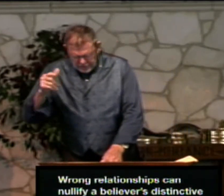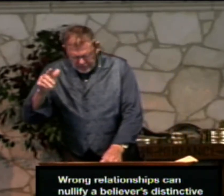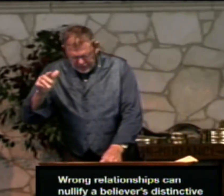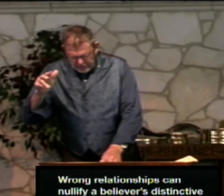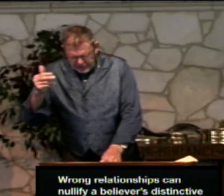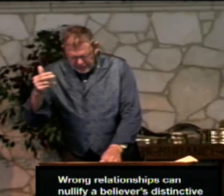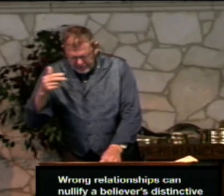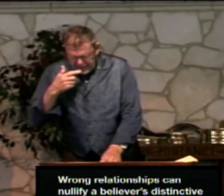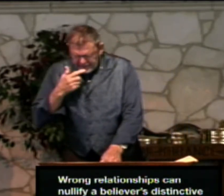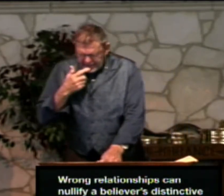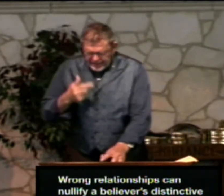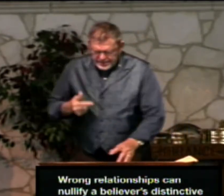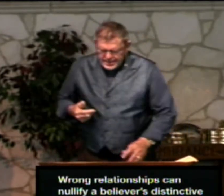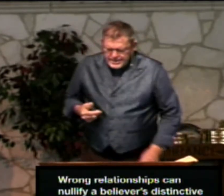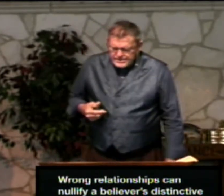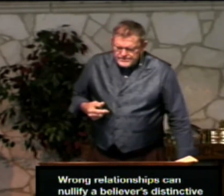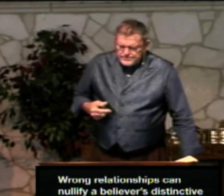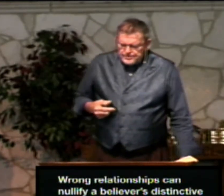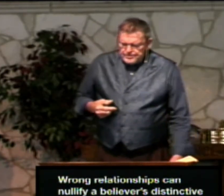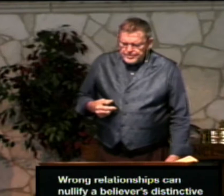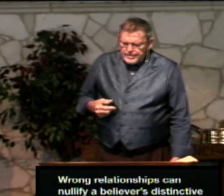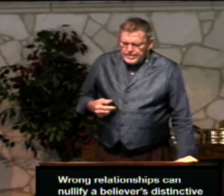Joshua 23:13 says,